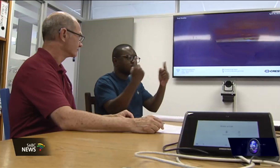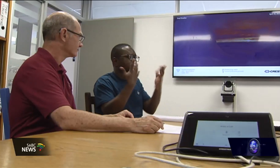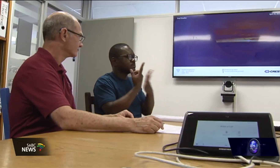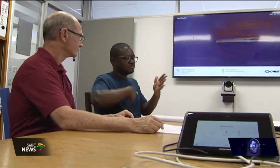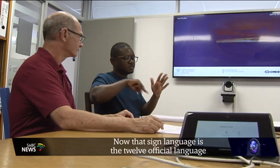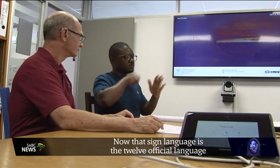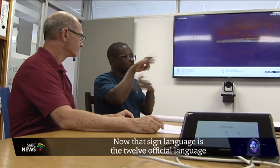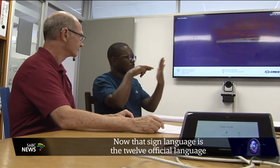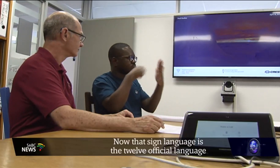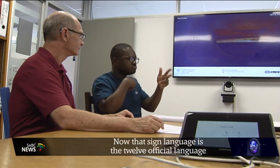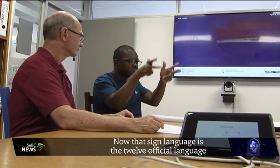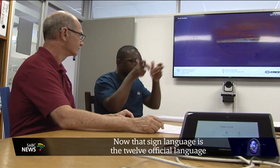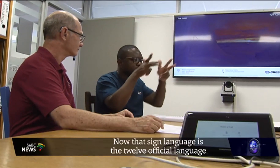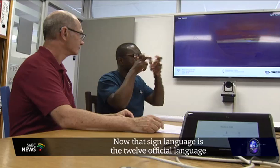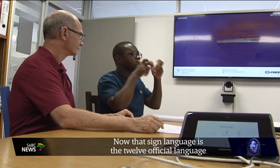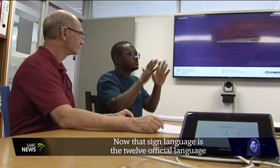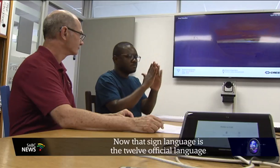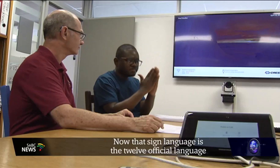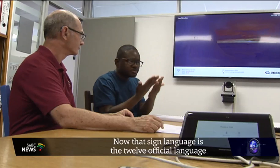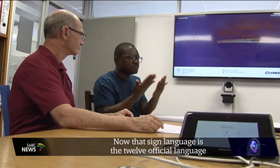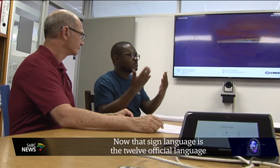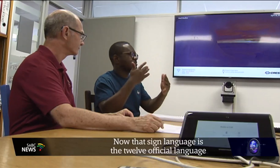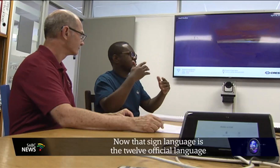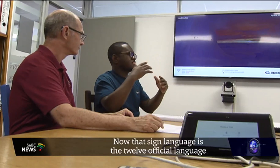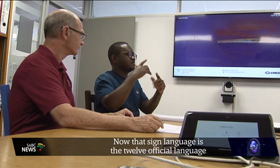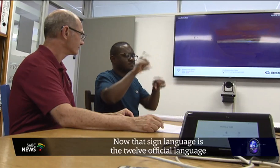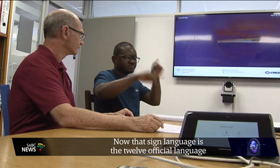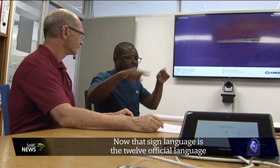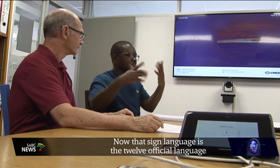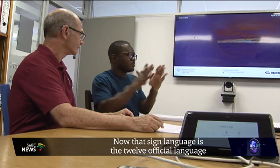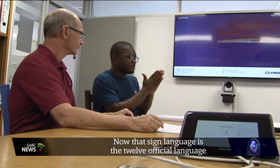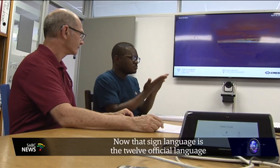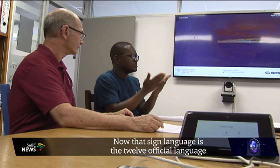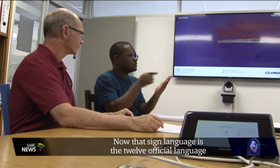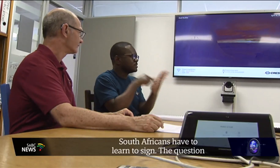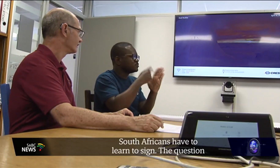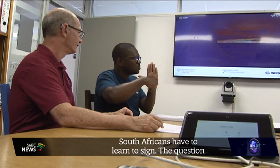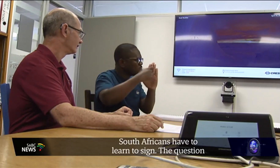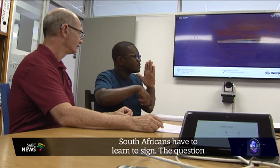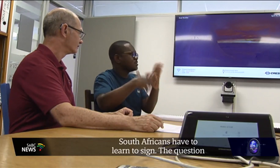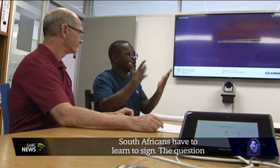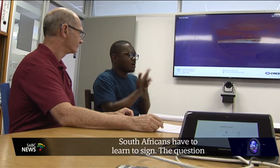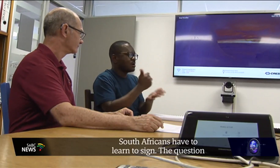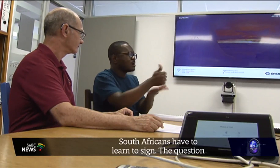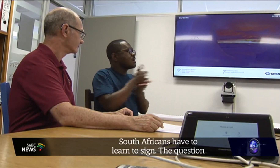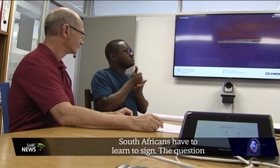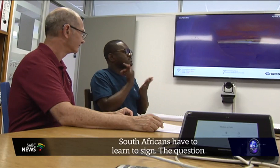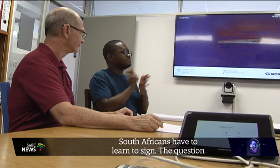Jwale ka ha puo ya matsoho e se ile ya semmuso mona Afrika Borwa, seo se bolela hore ma-Afrika Borwa a tshwanetse ho ithuta